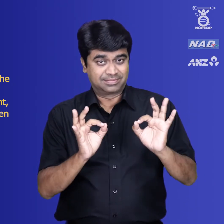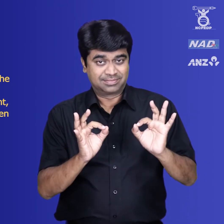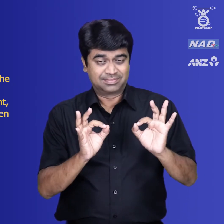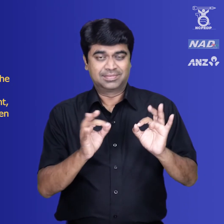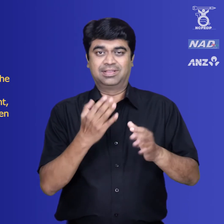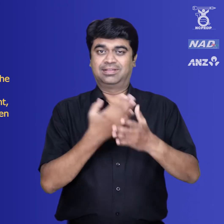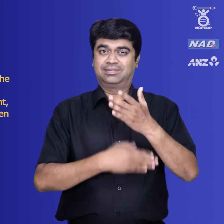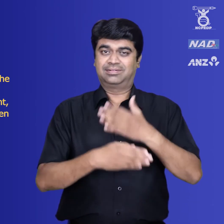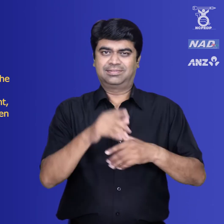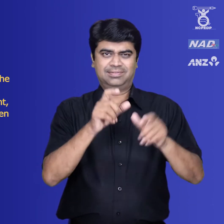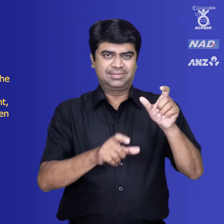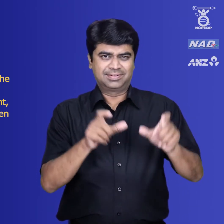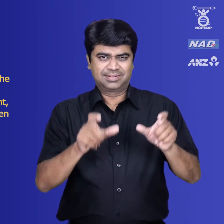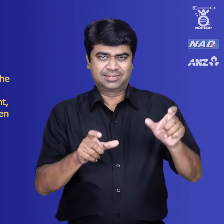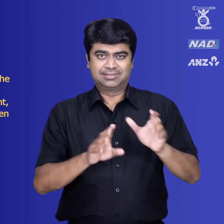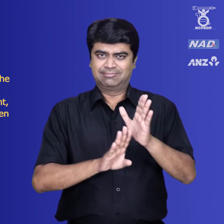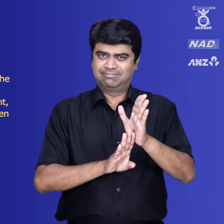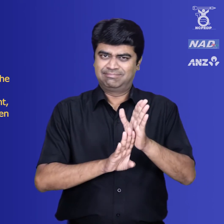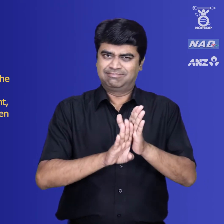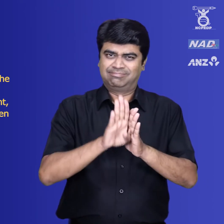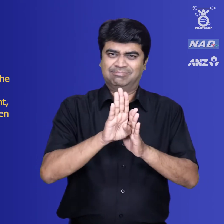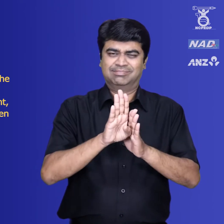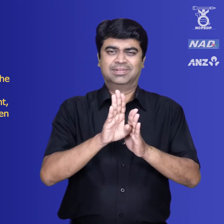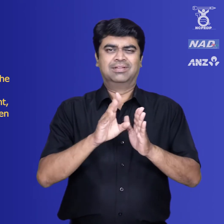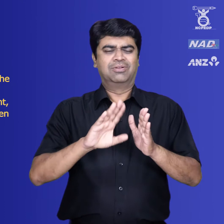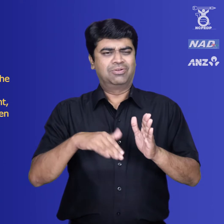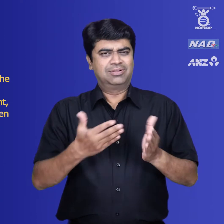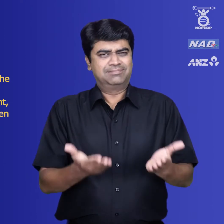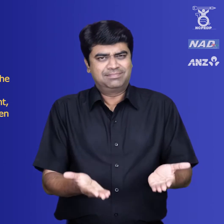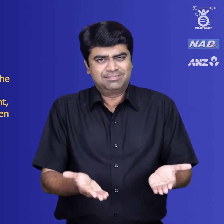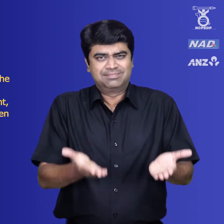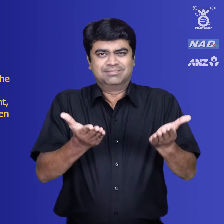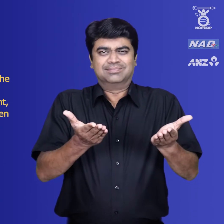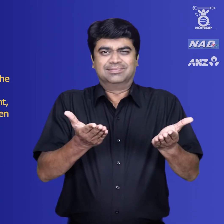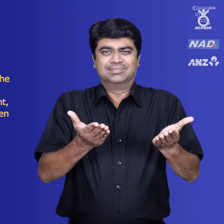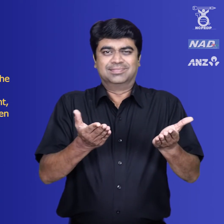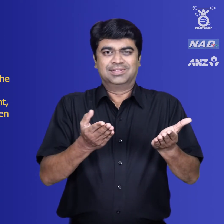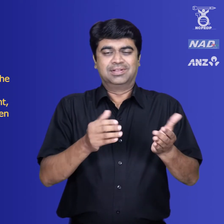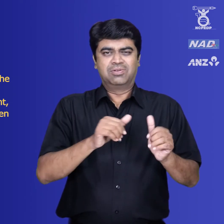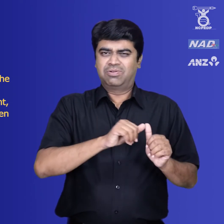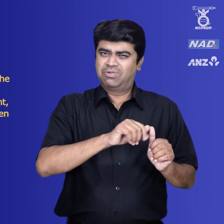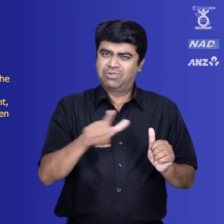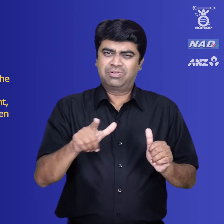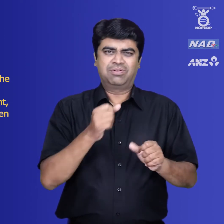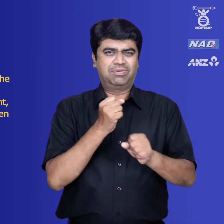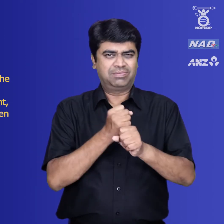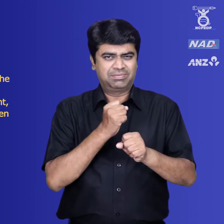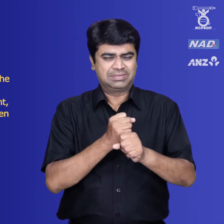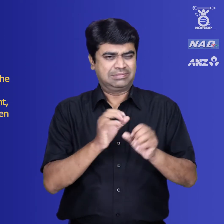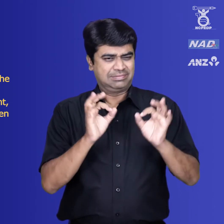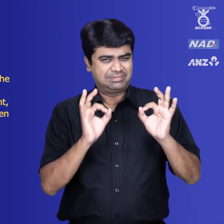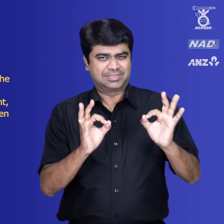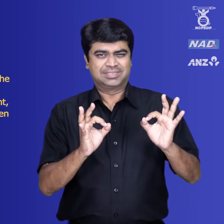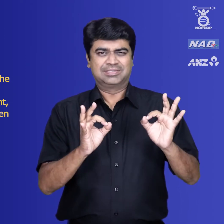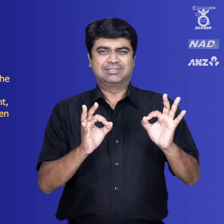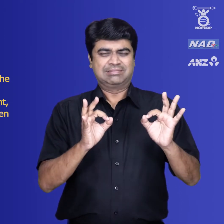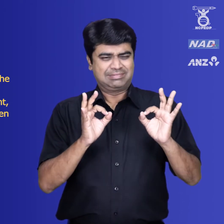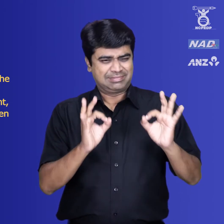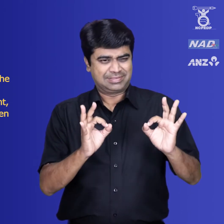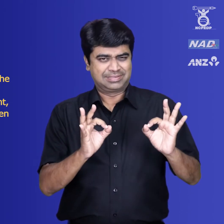capacity and development, undertake or cause to be undertaken services and programs of